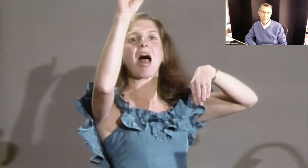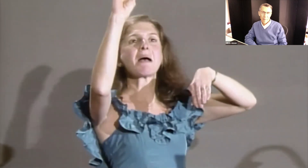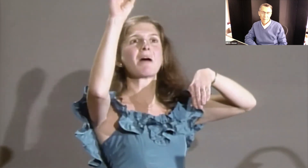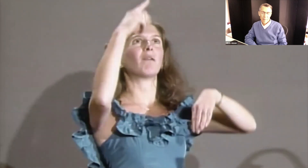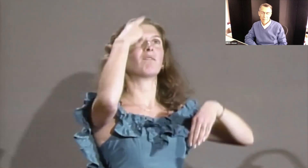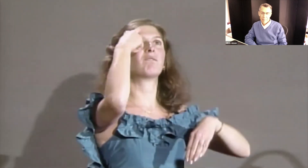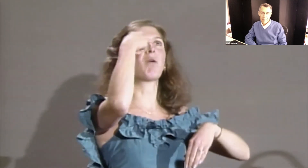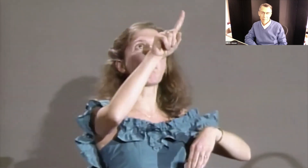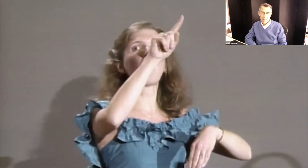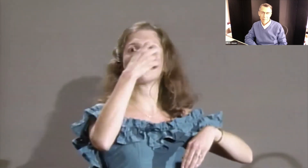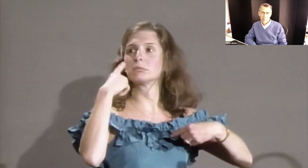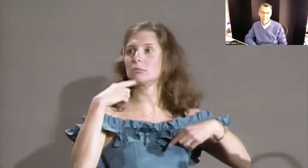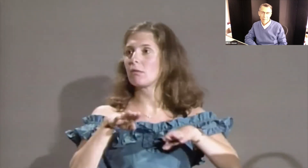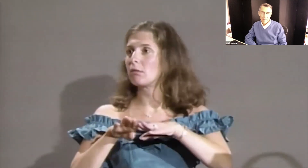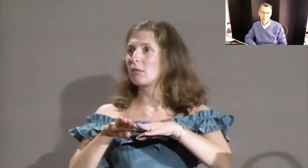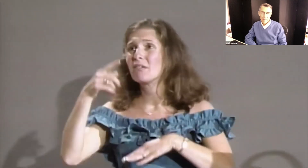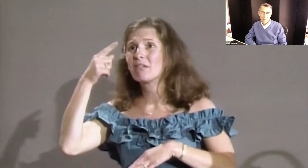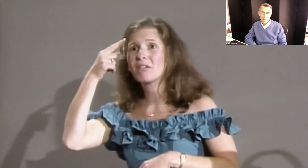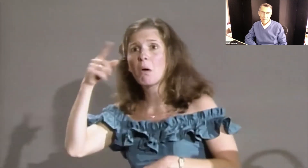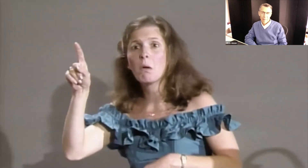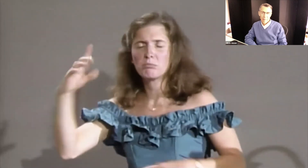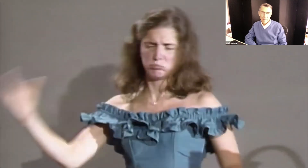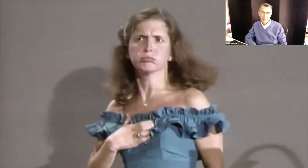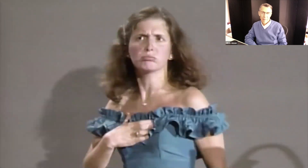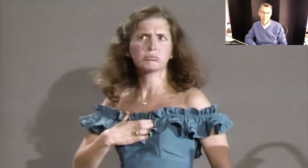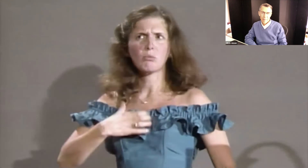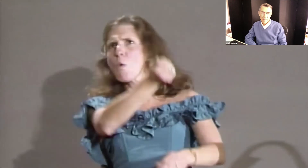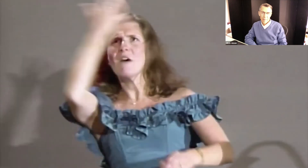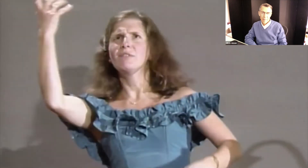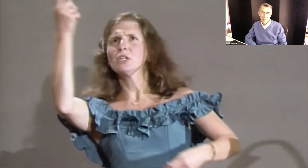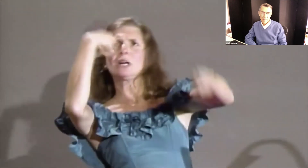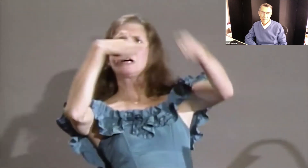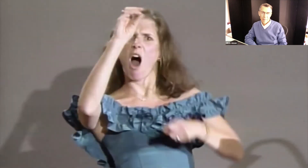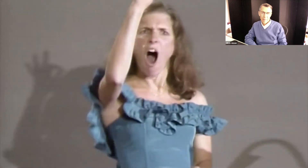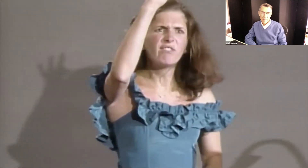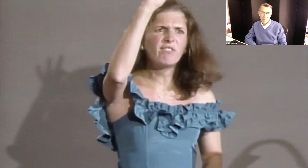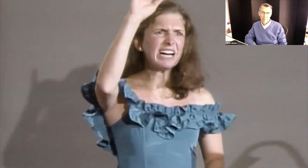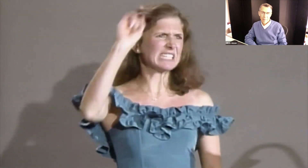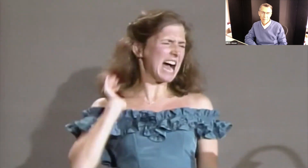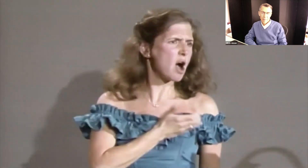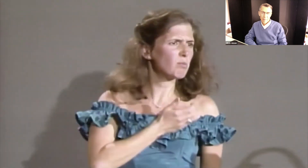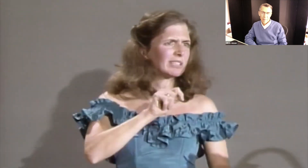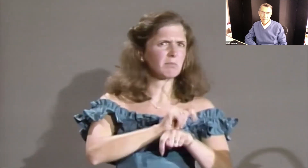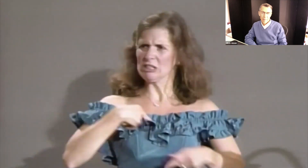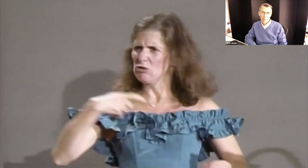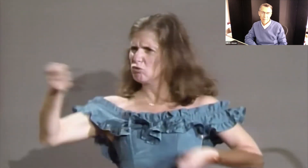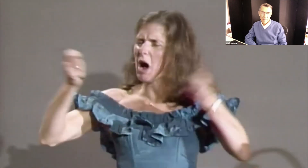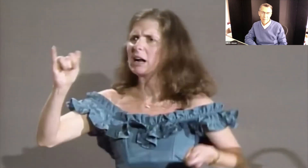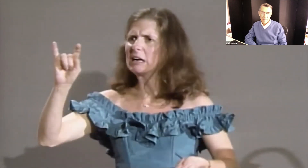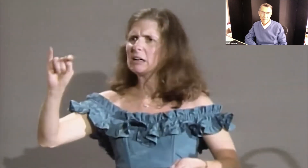Beth Solomon for the deaf. For? We protested. It had to come off. Change it to of. It's our temple. We run it. It's